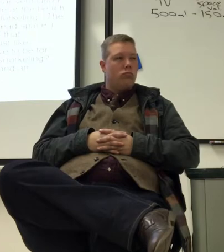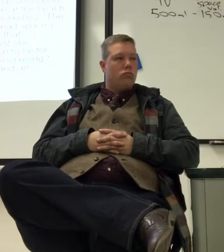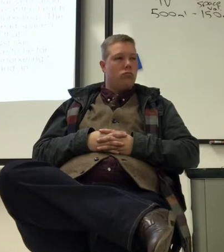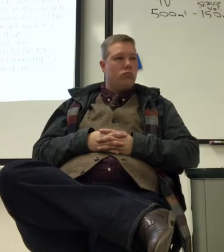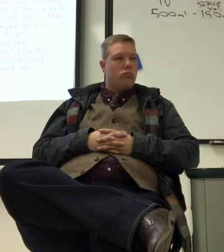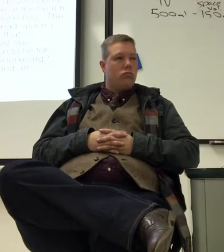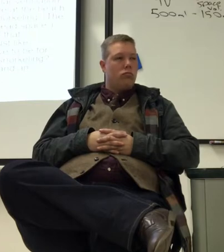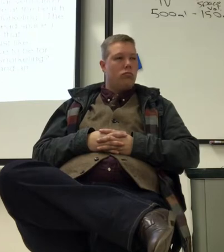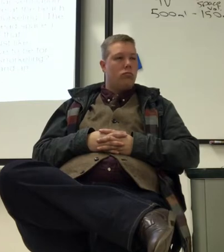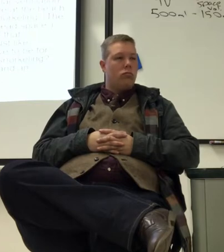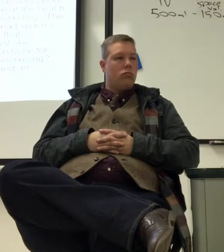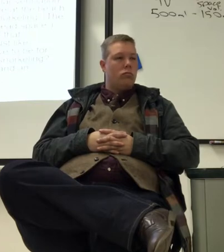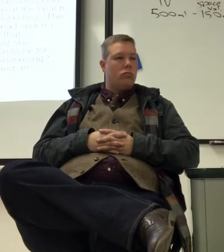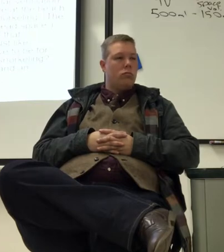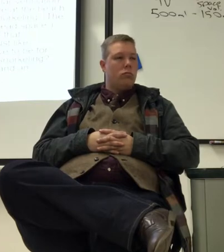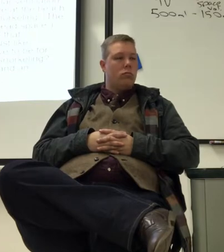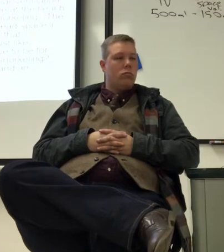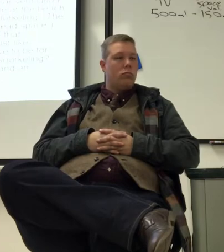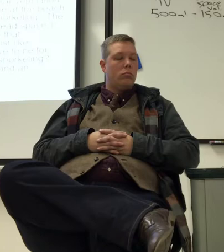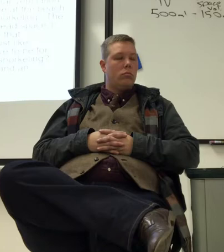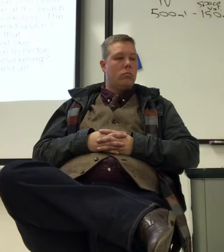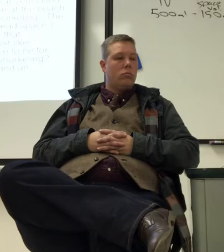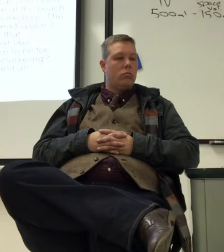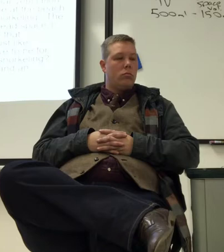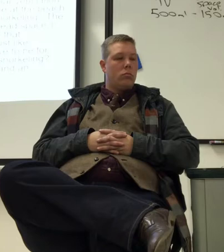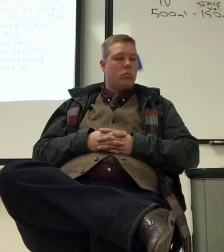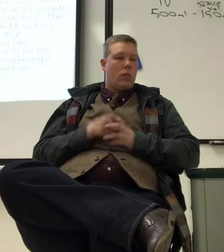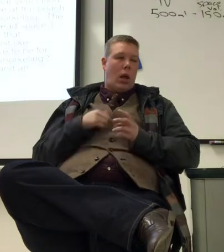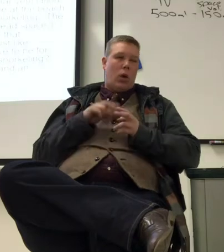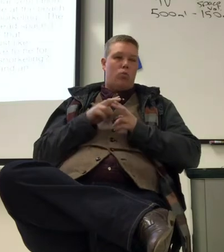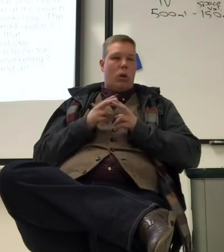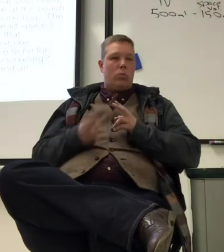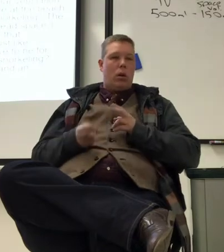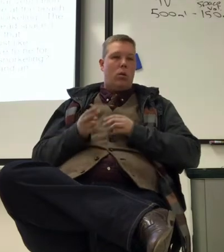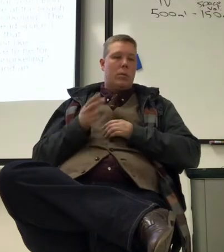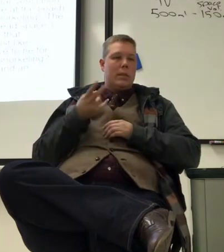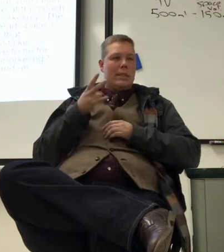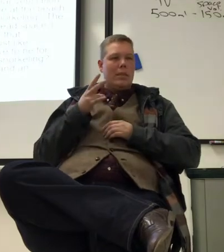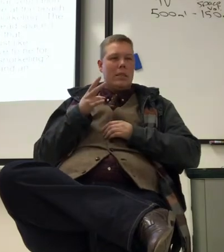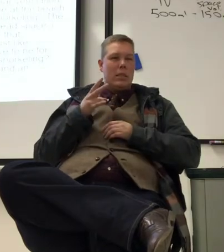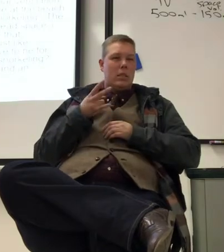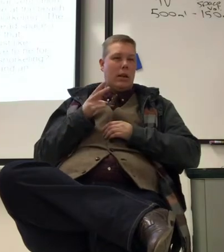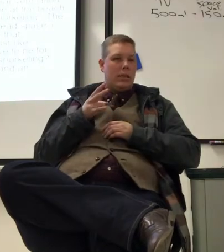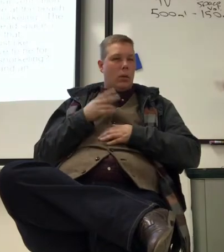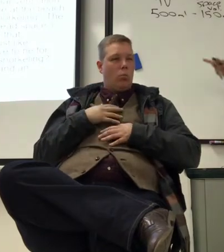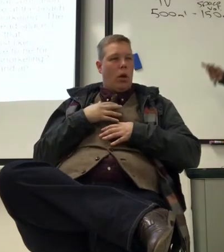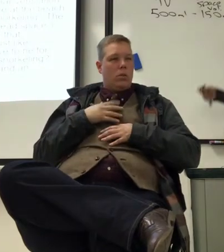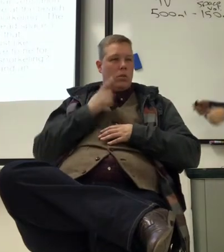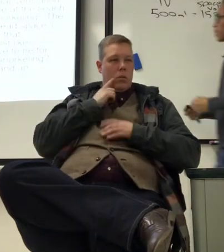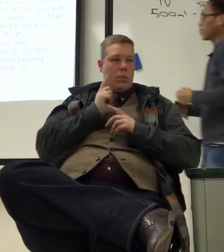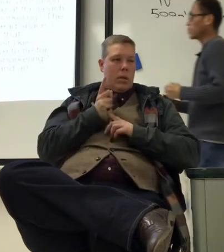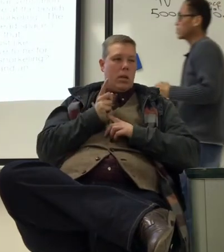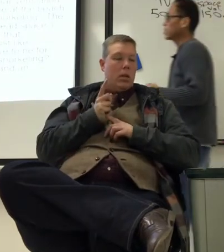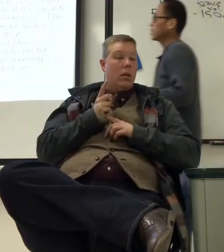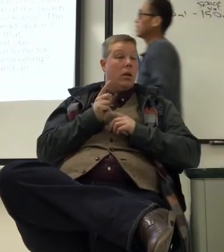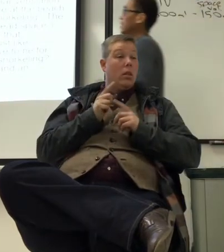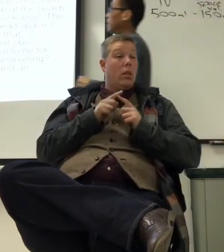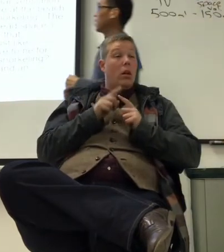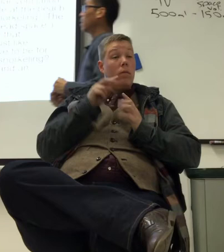breaths per minute. I rounded down, but the point is, okay, if that's how you do that, let's read the next problem.